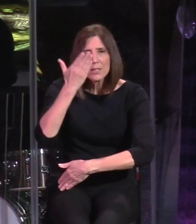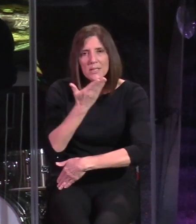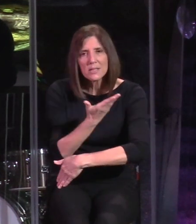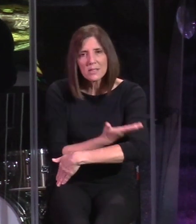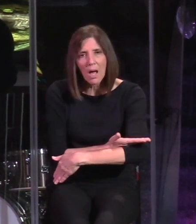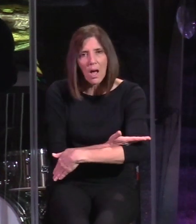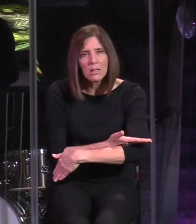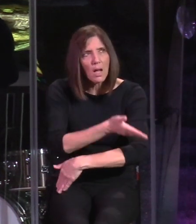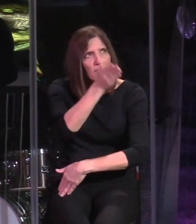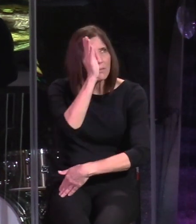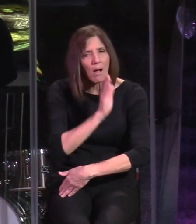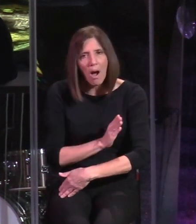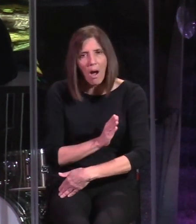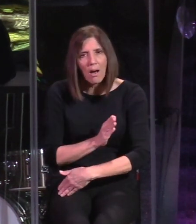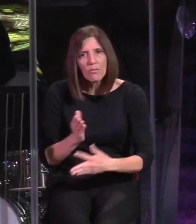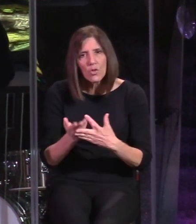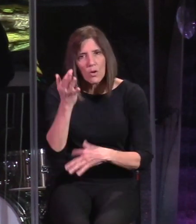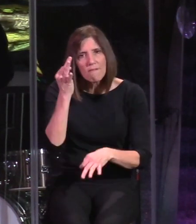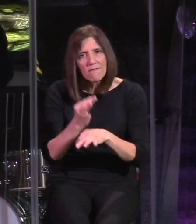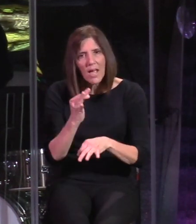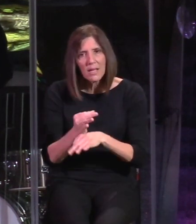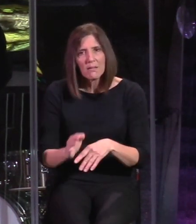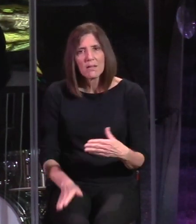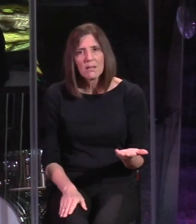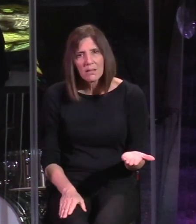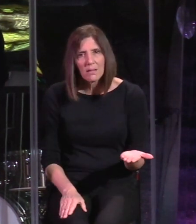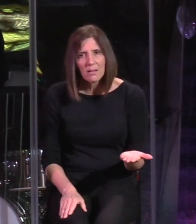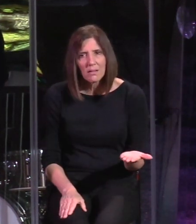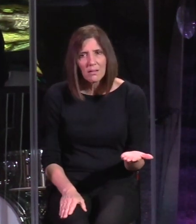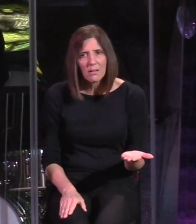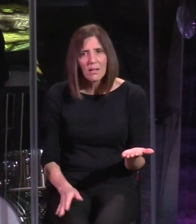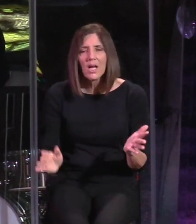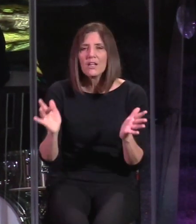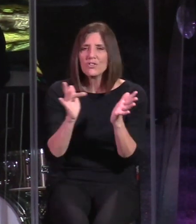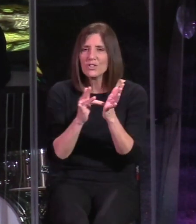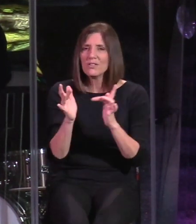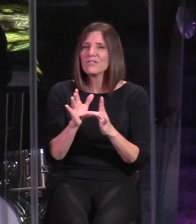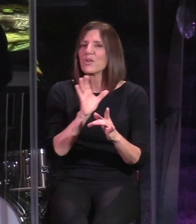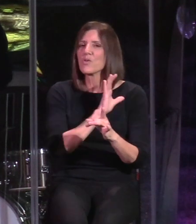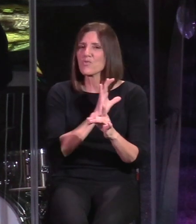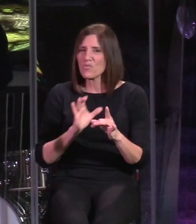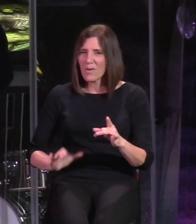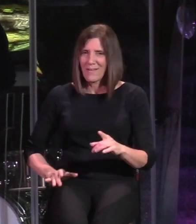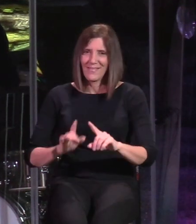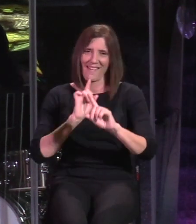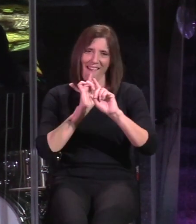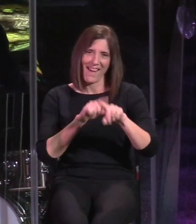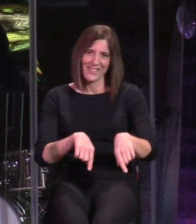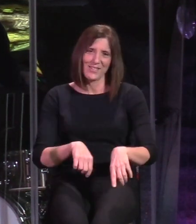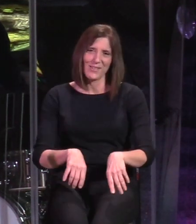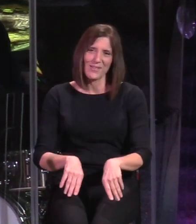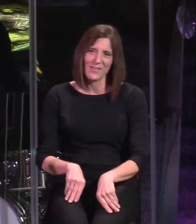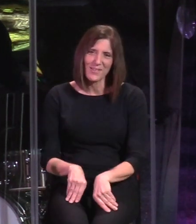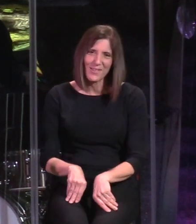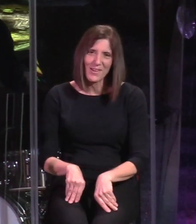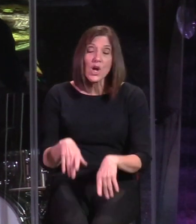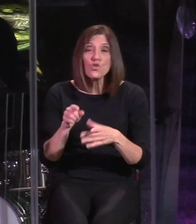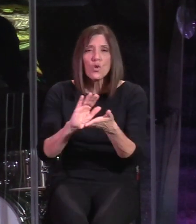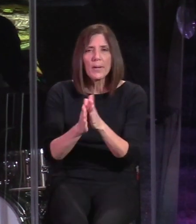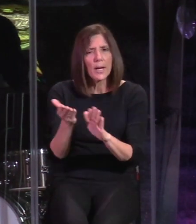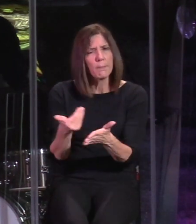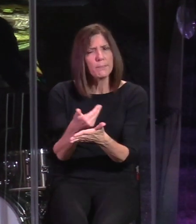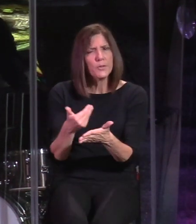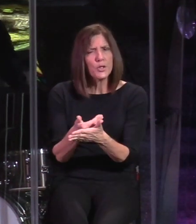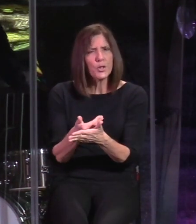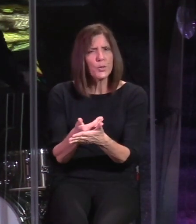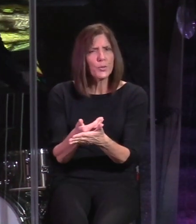of your sin debt through faith in his Son, Jesus Christ. And he offers to make you new,